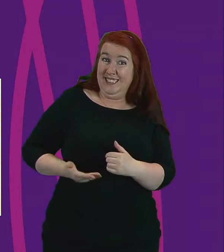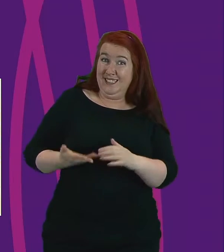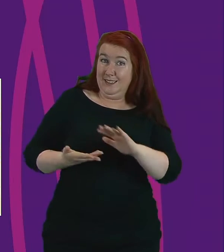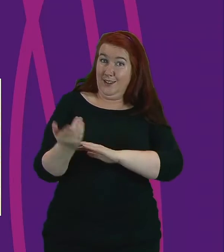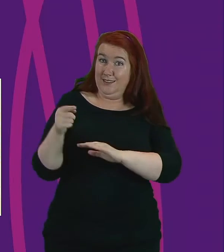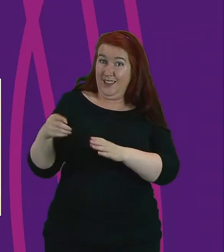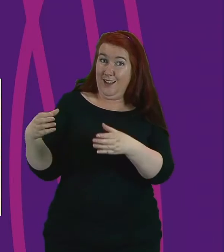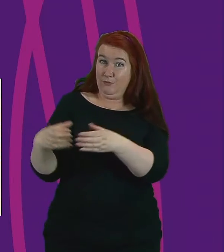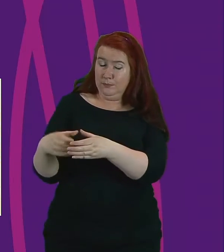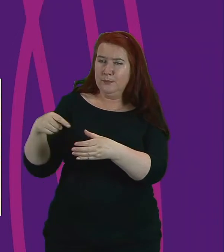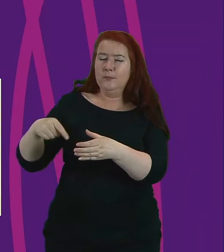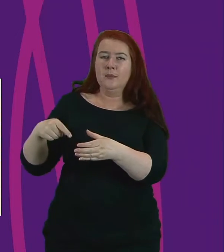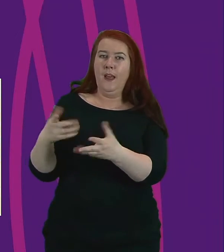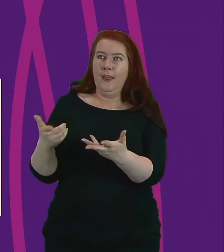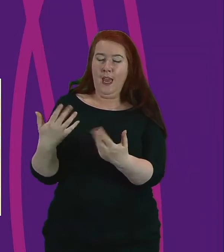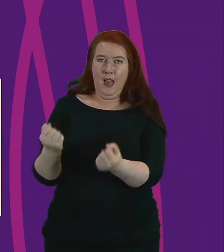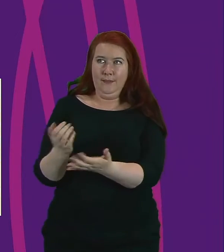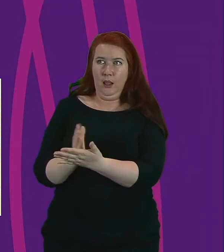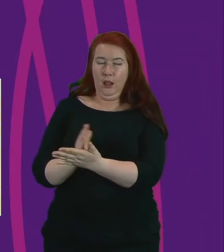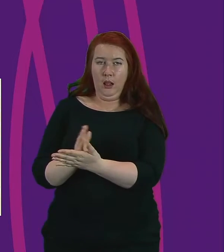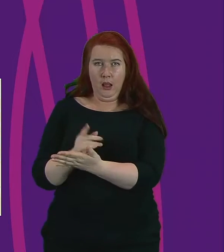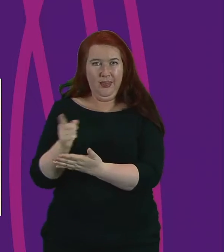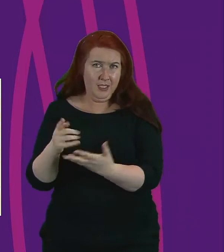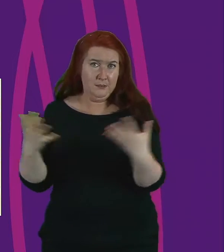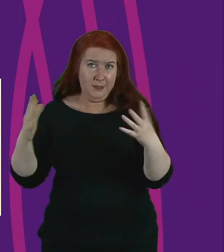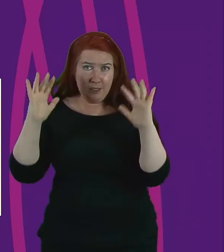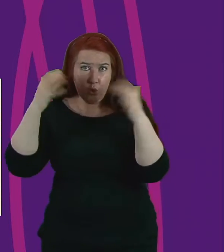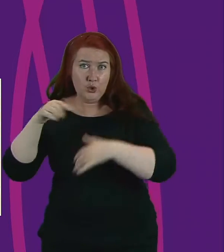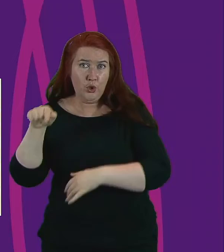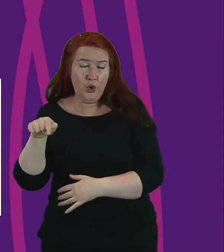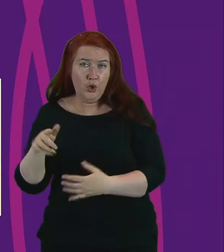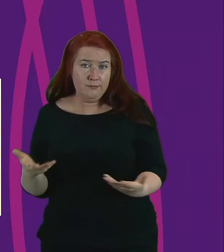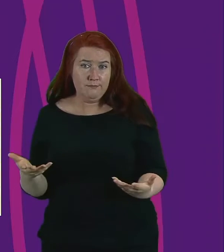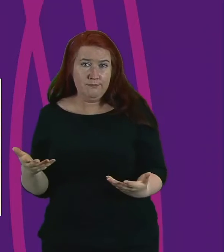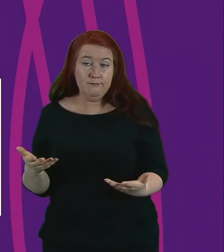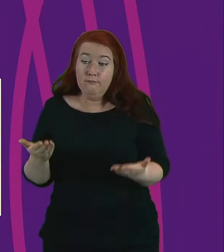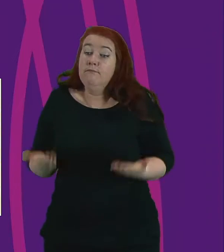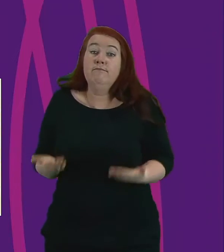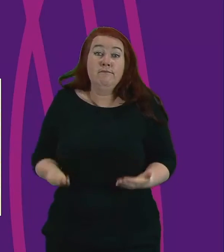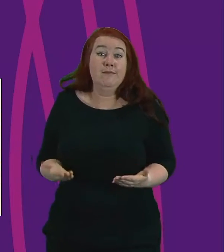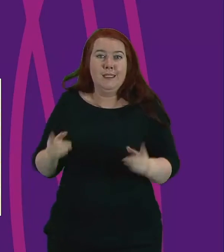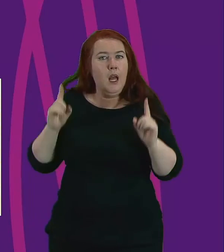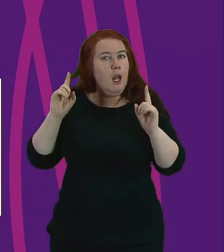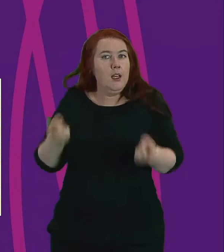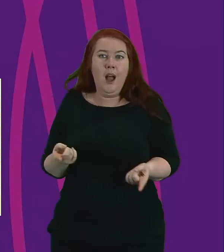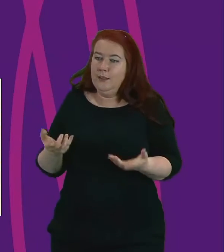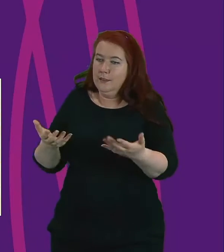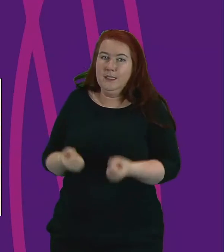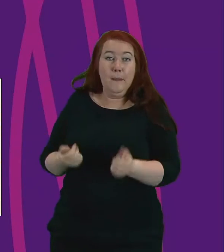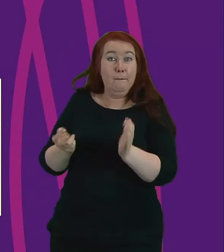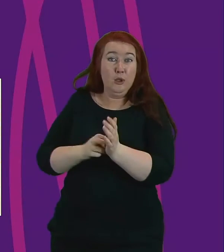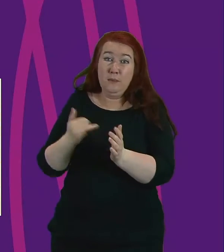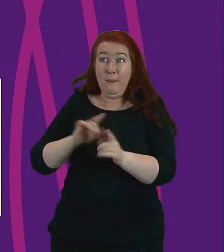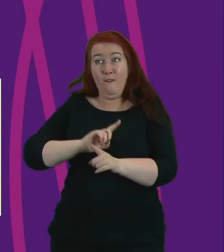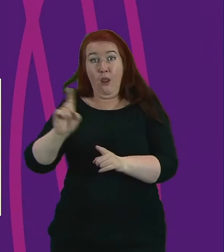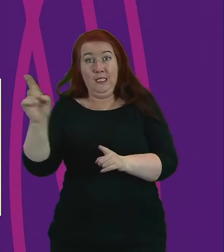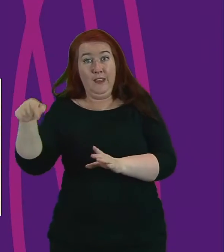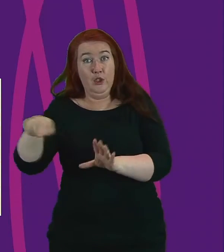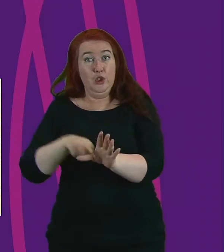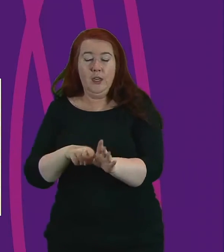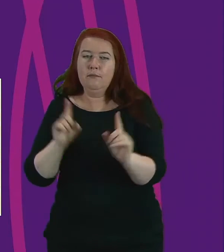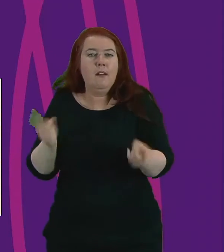of certainty that is their greatest concern, because they are at present unable to take forward bookings even for later in the year,